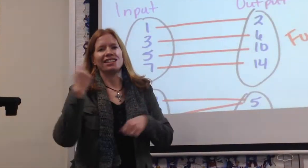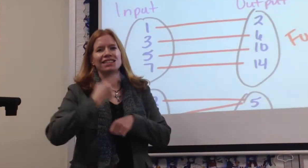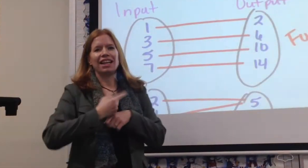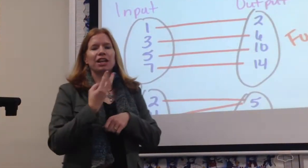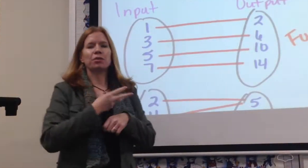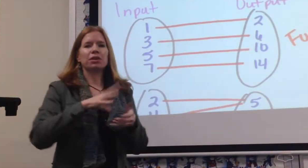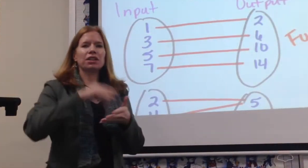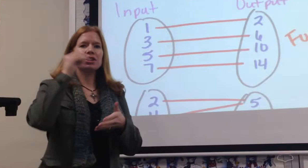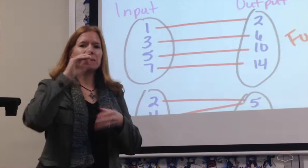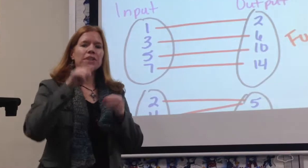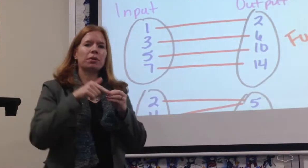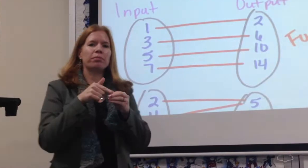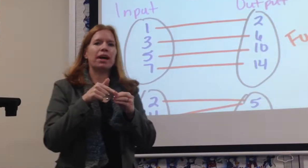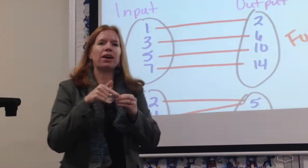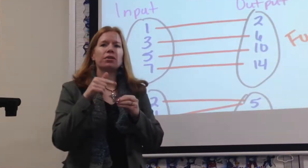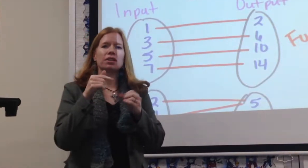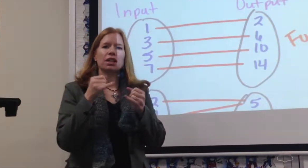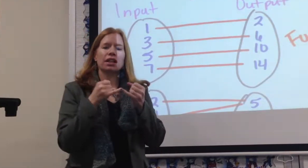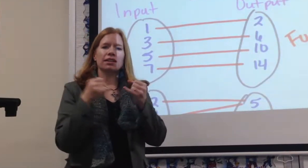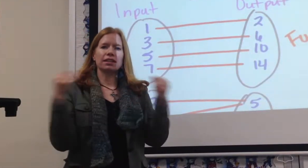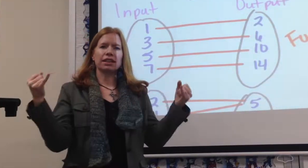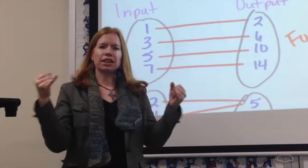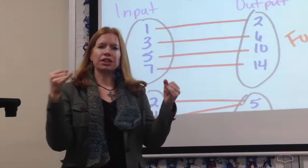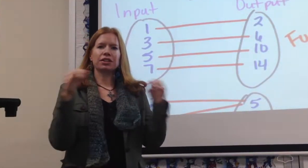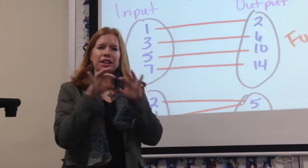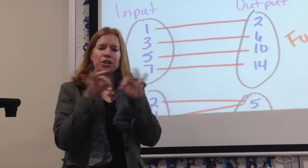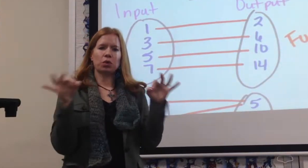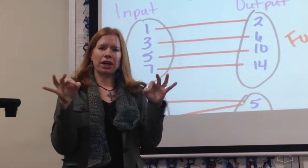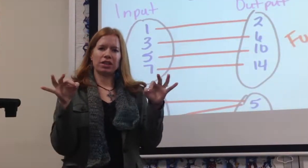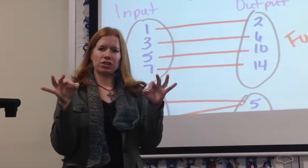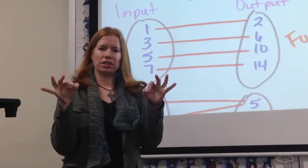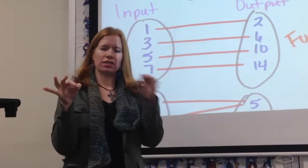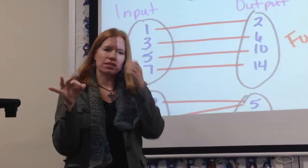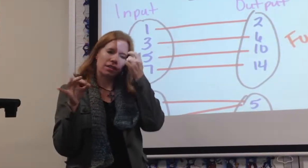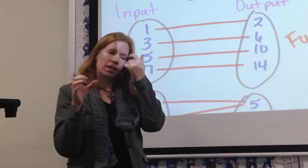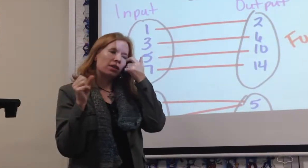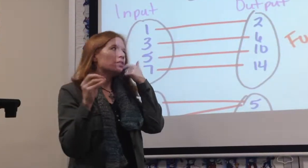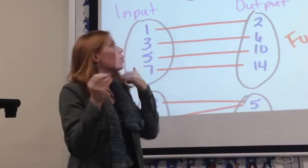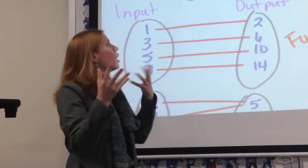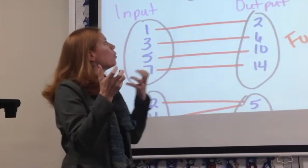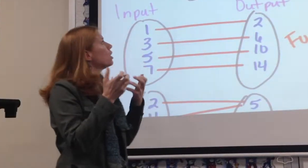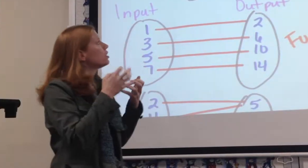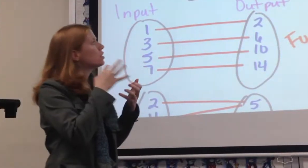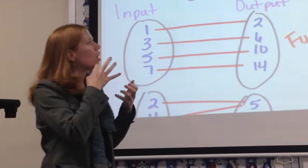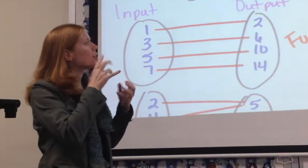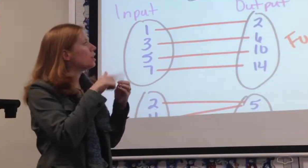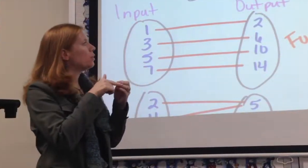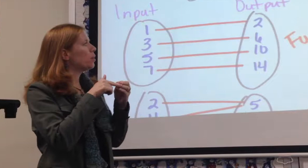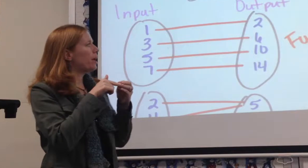Hi, today we're going to learn about linear equations. So I want to talk to you